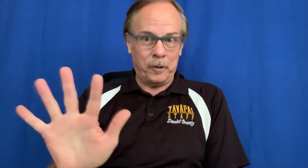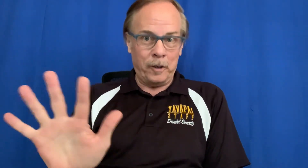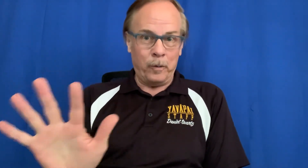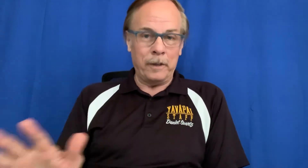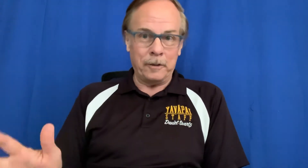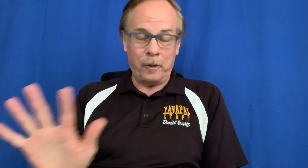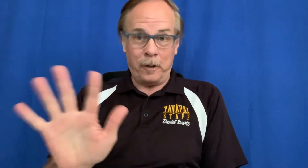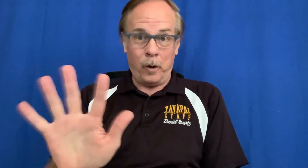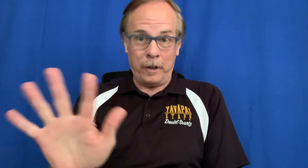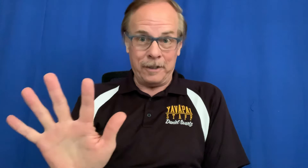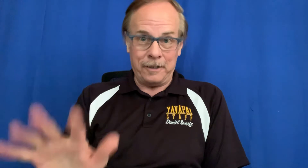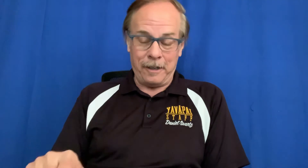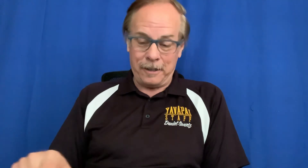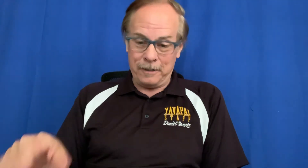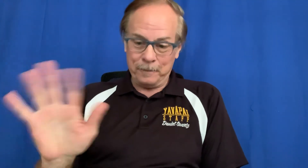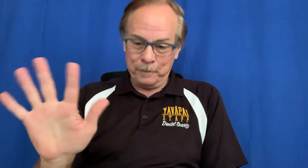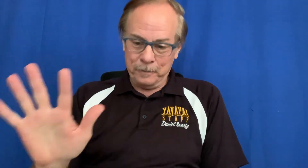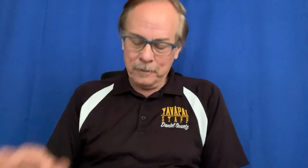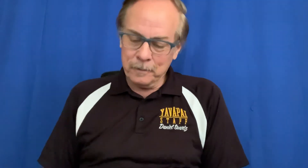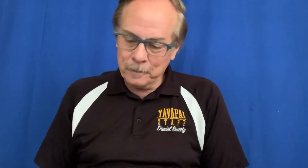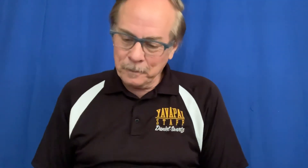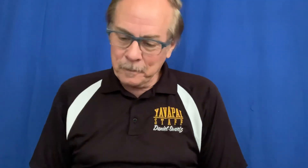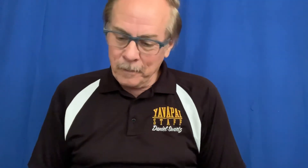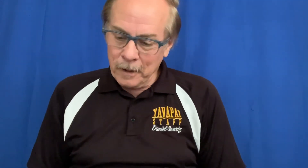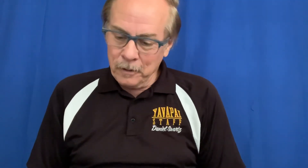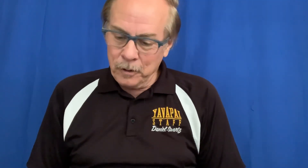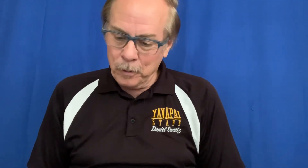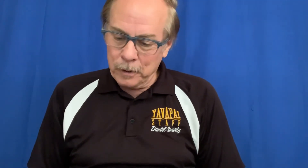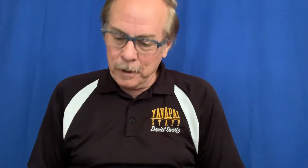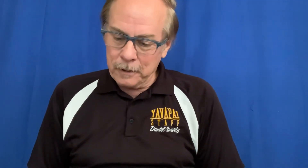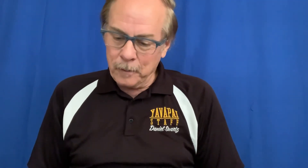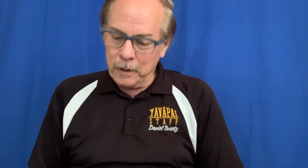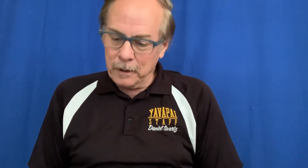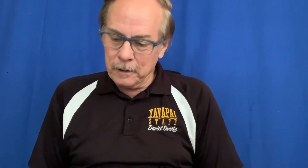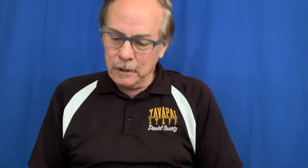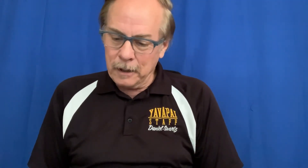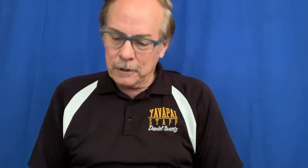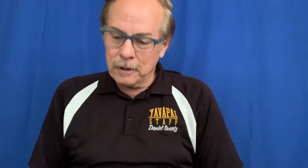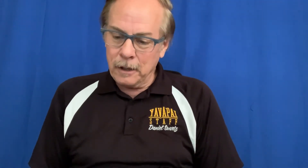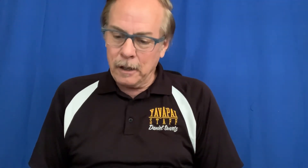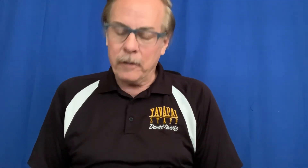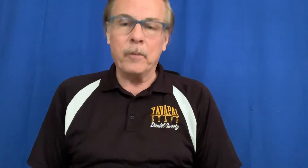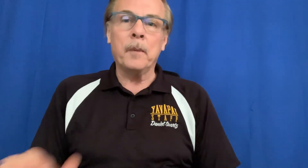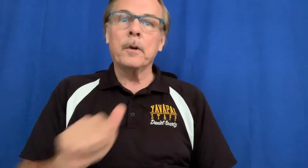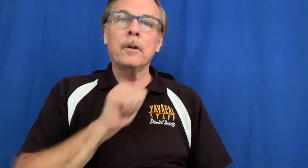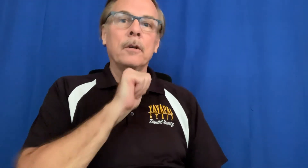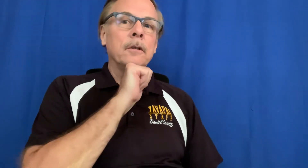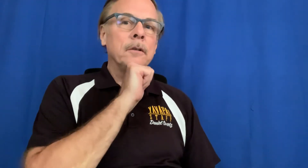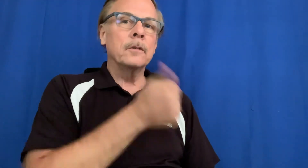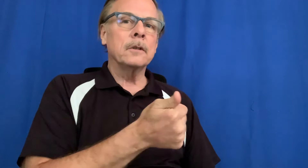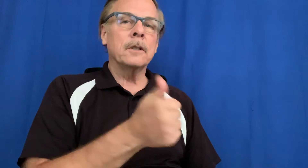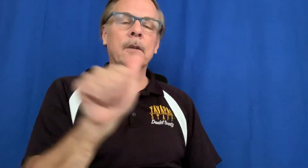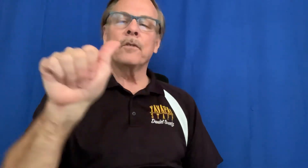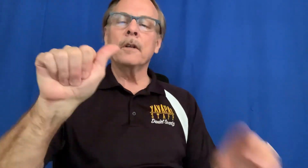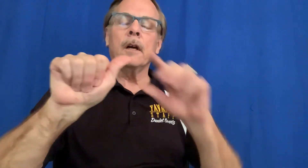I wouldn't necessarily call that a sign. To say something is not to deny. Remember, sign for not.